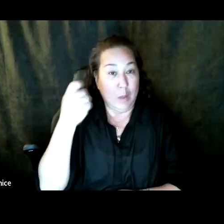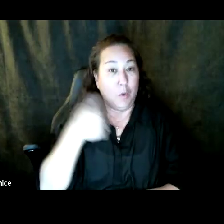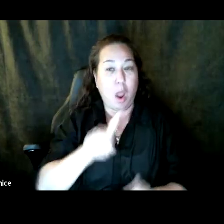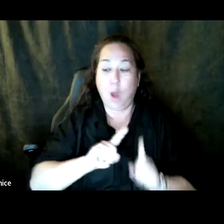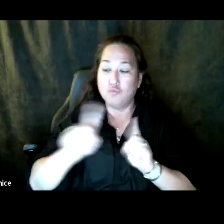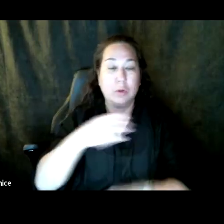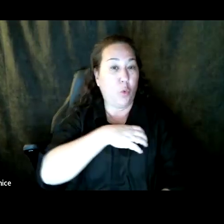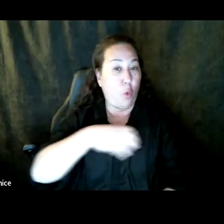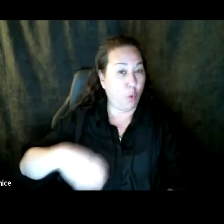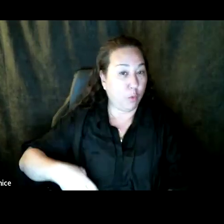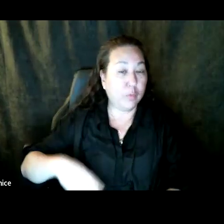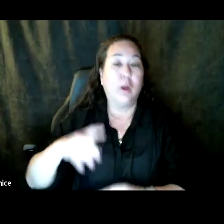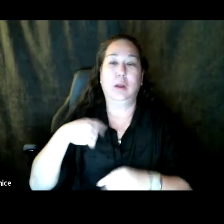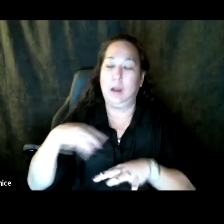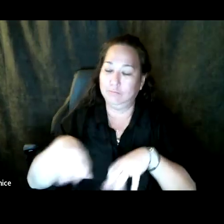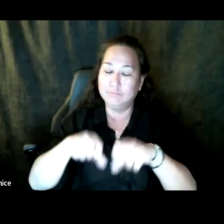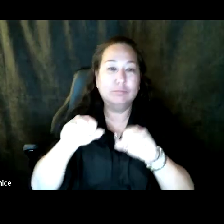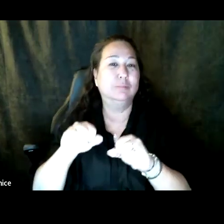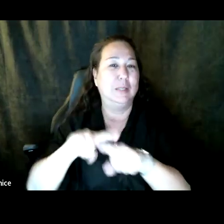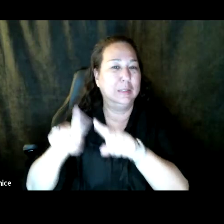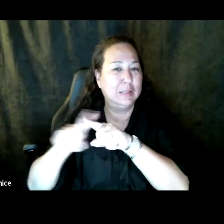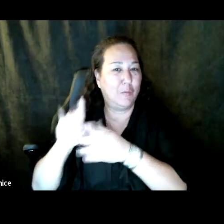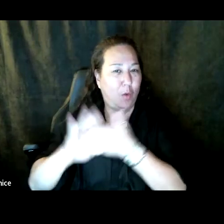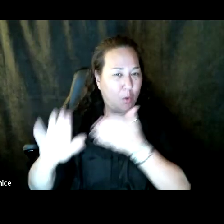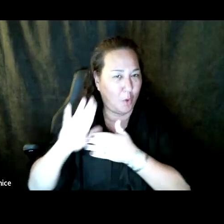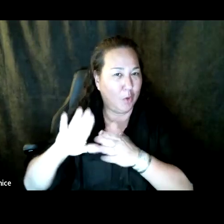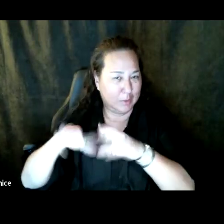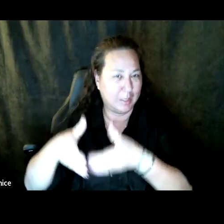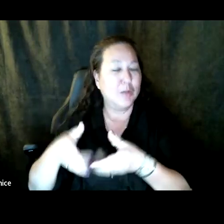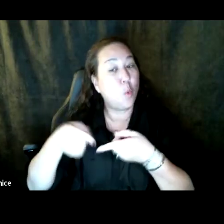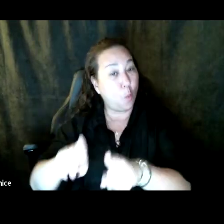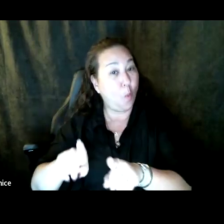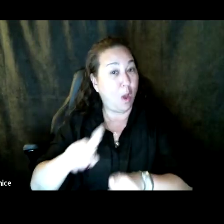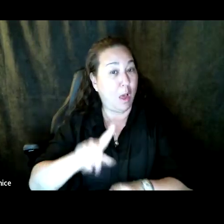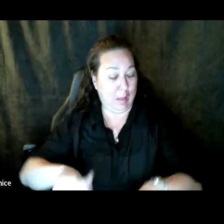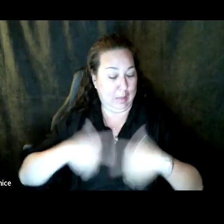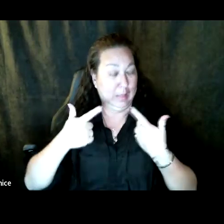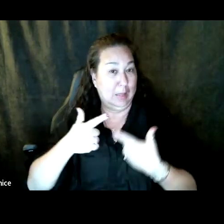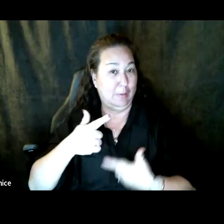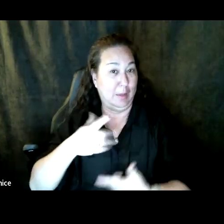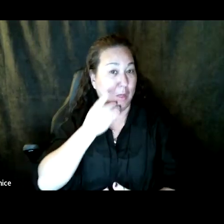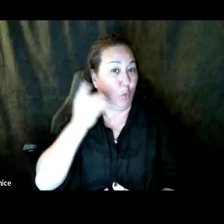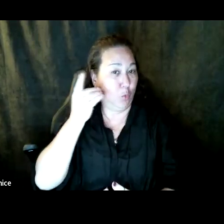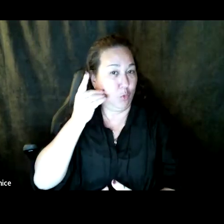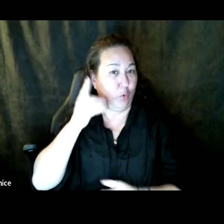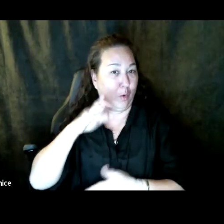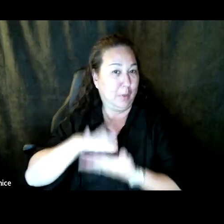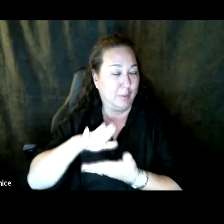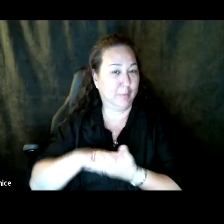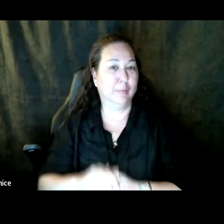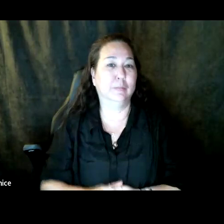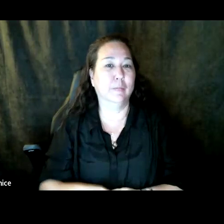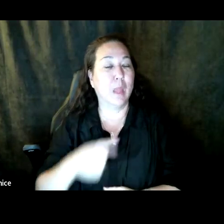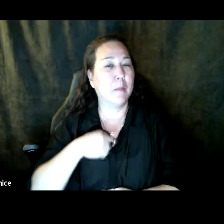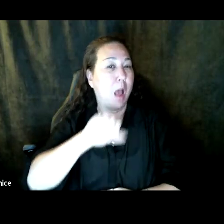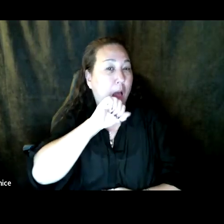scholars and took pre-college and college courses while living on campus. My love for math and technology is how I have gained my